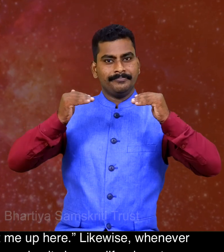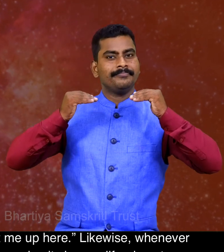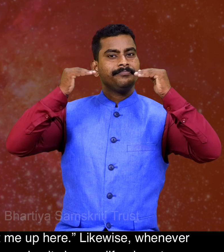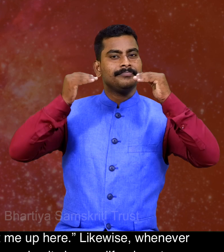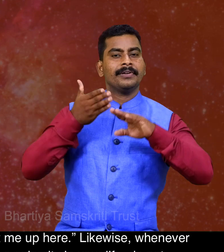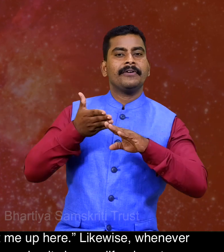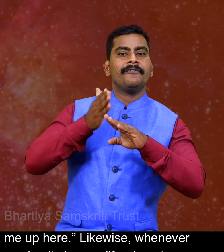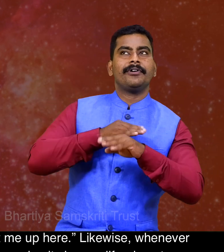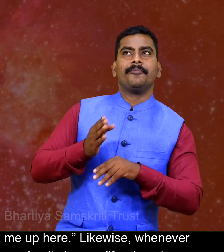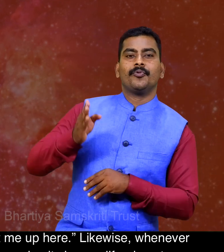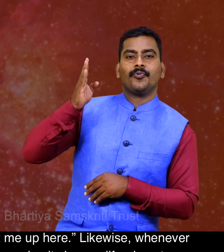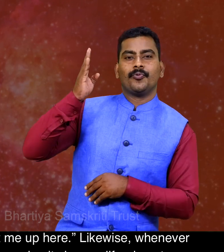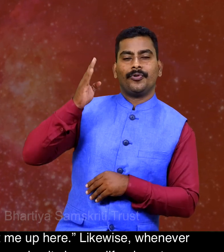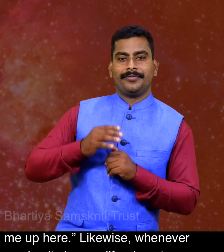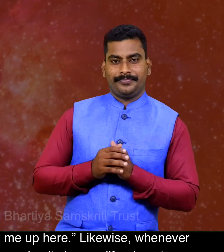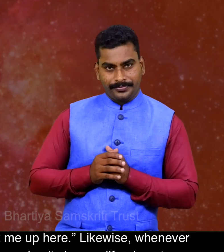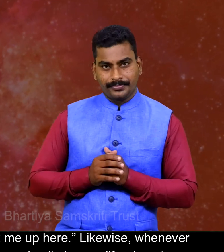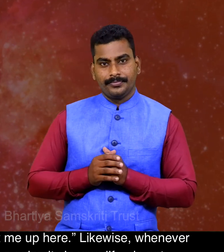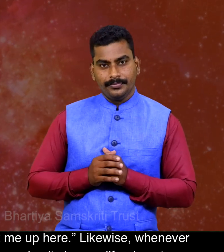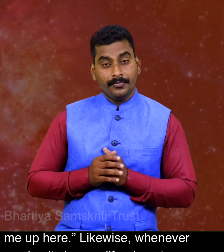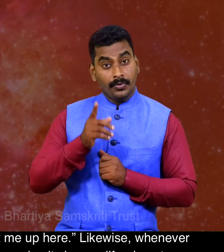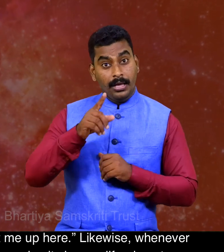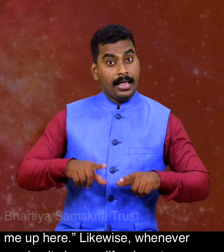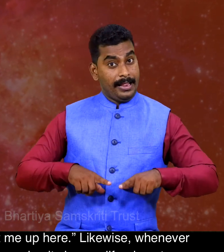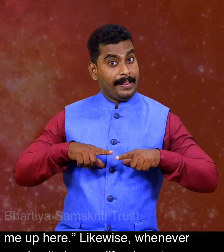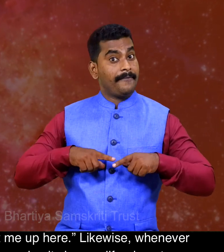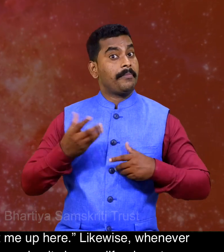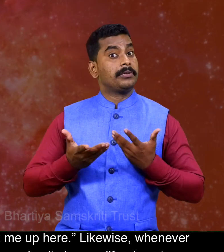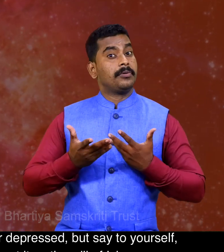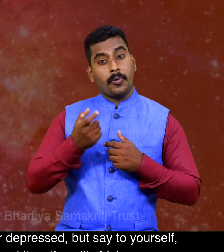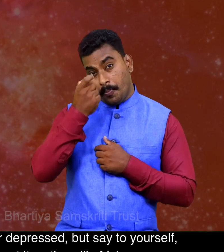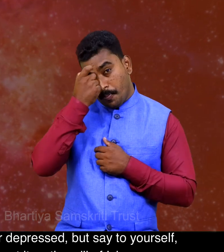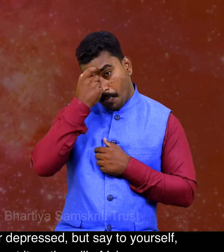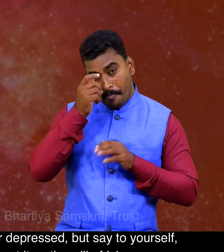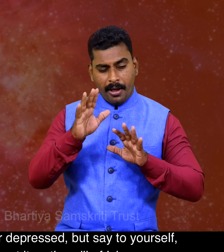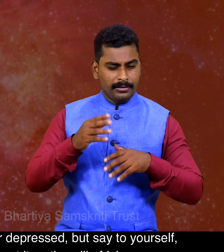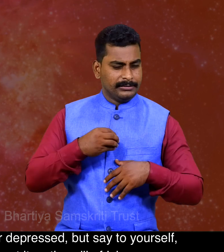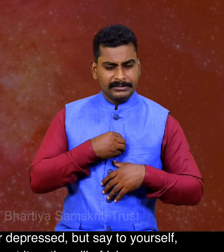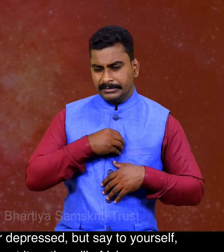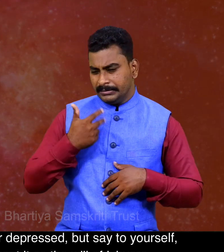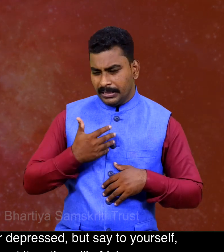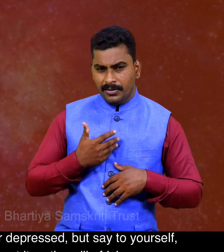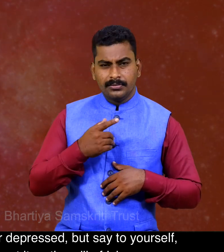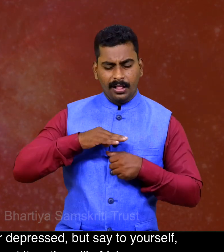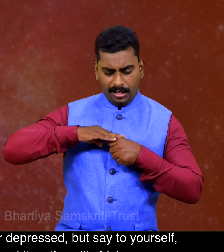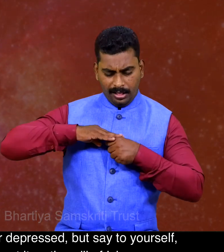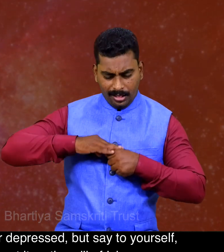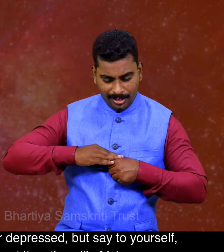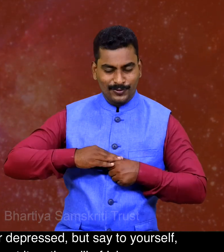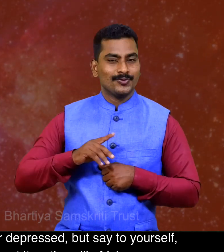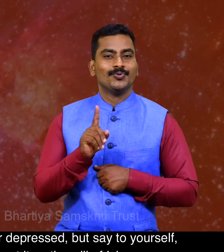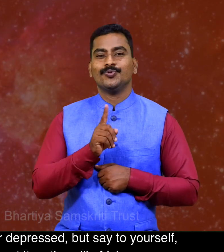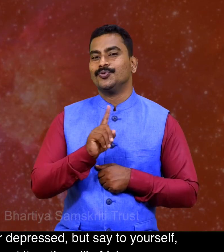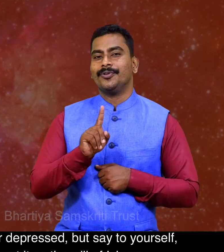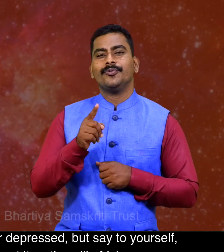Likewise, whenever there is a calamity in your life, do not feel low or depressed, but say